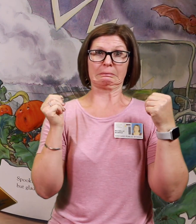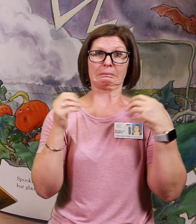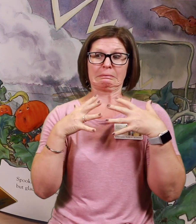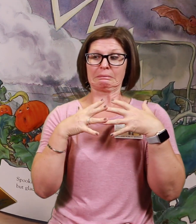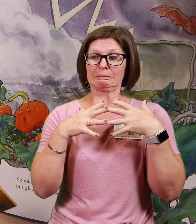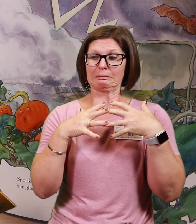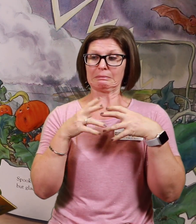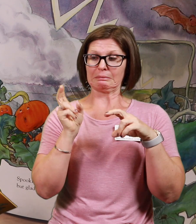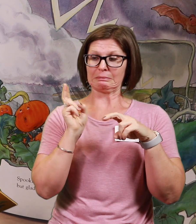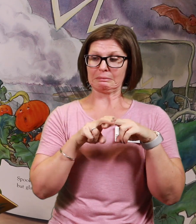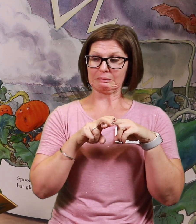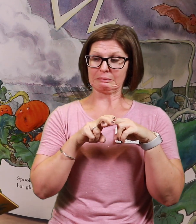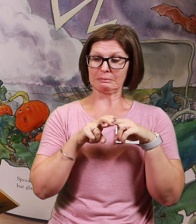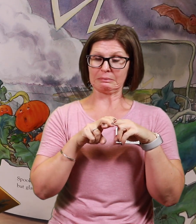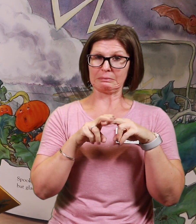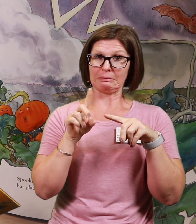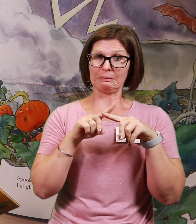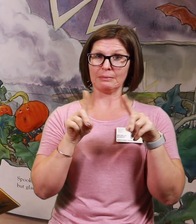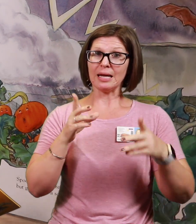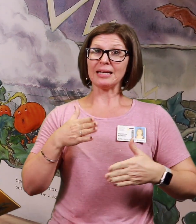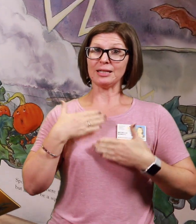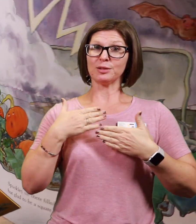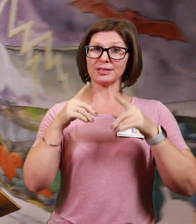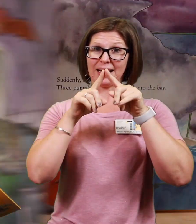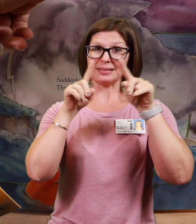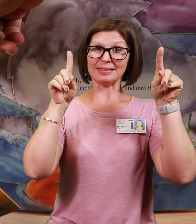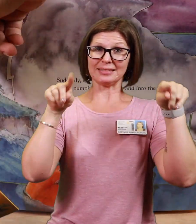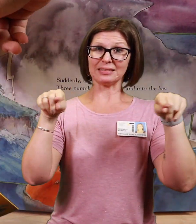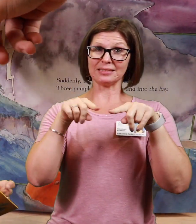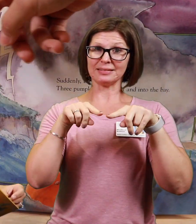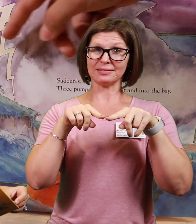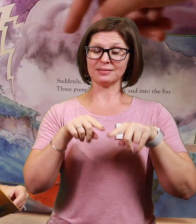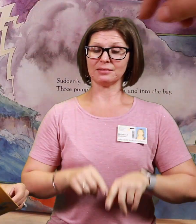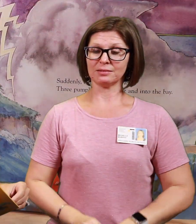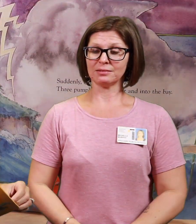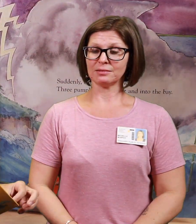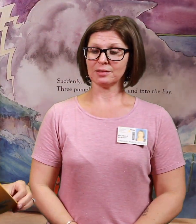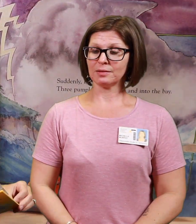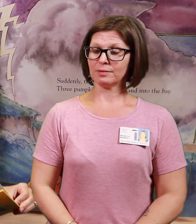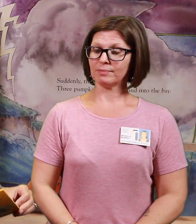fright, but glad to be a square that night.